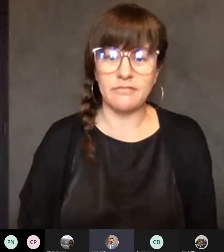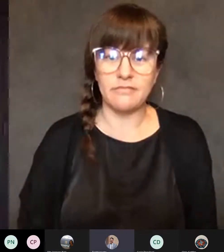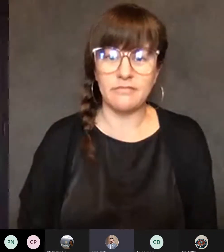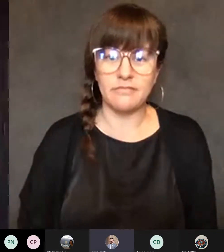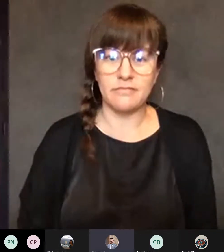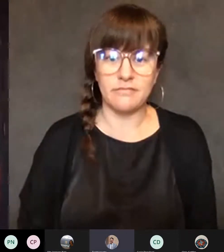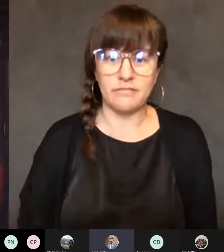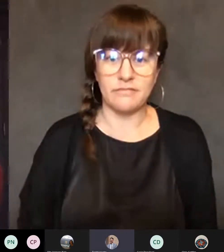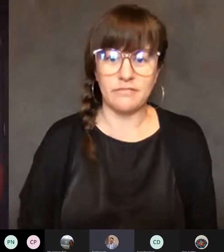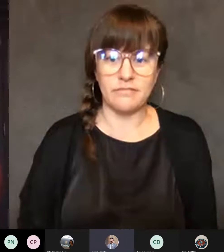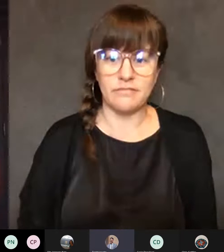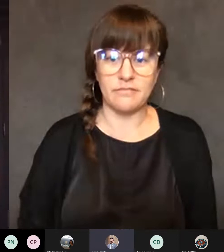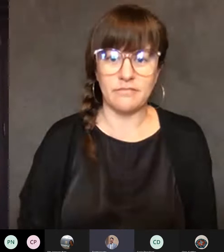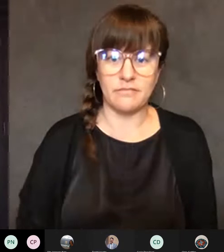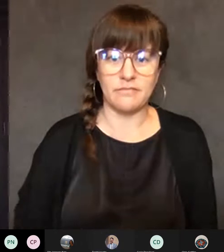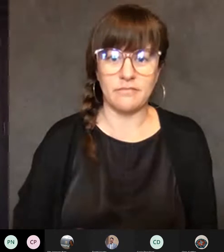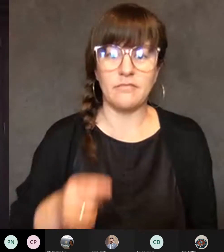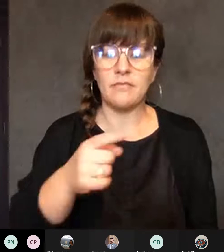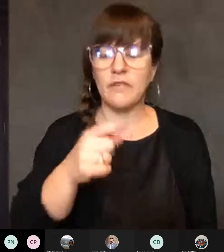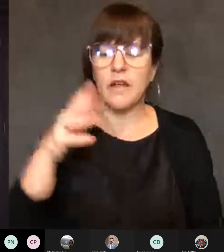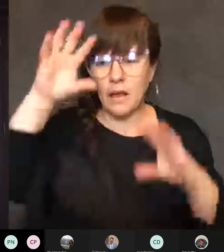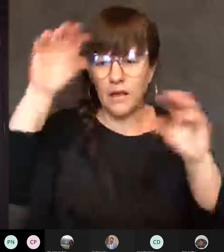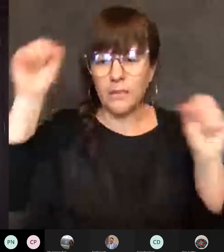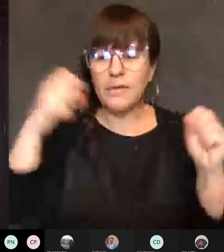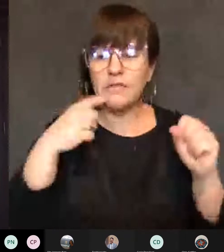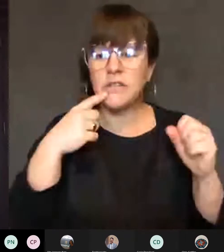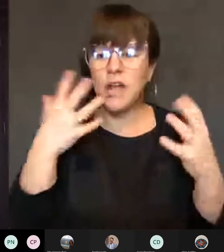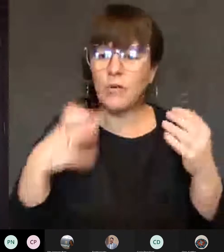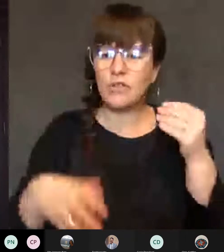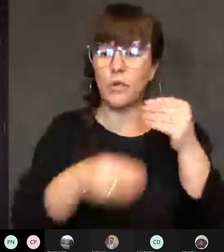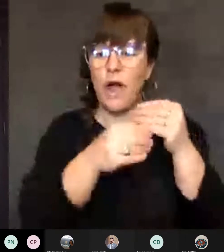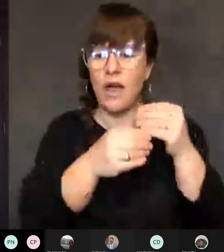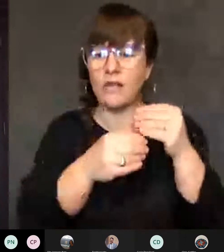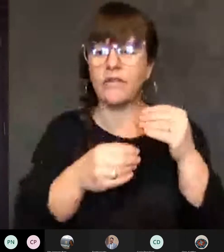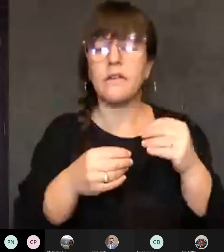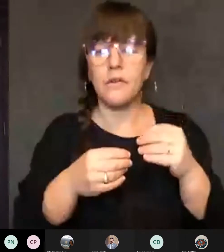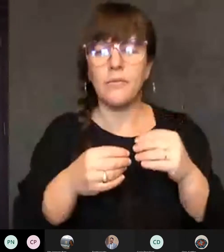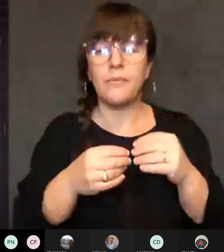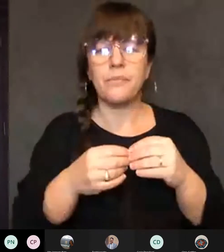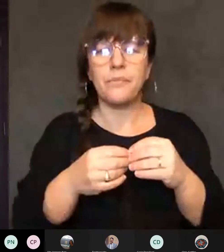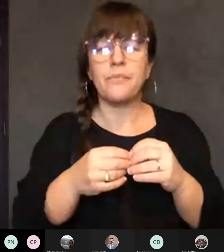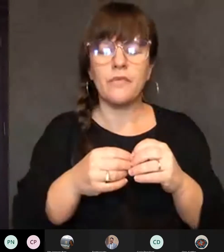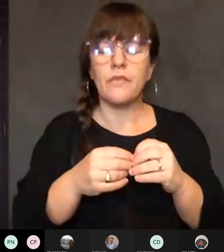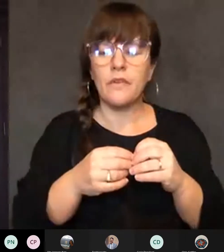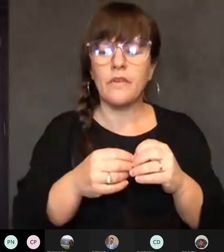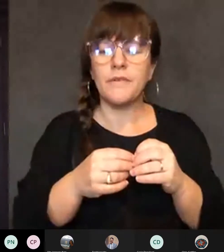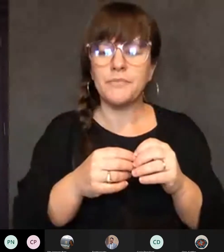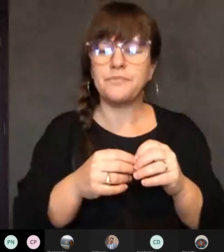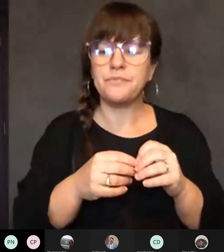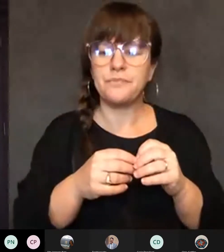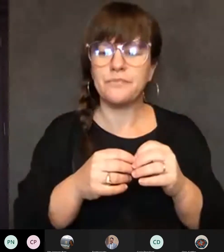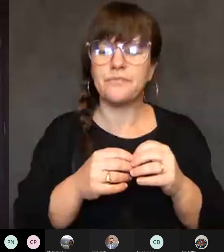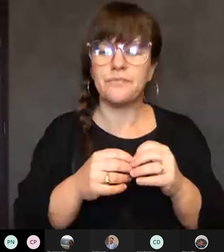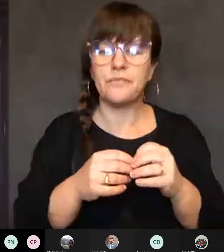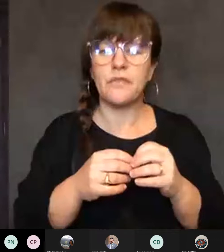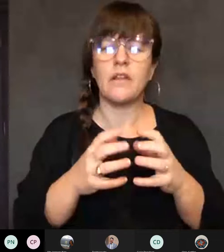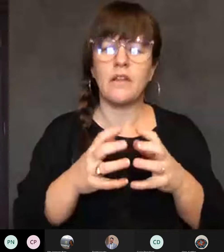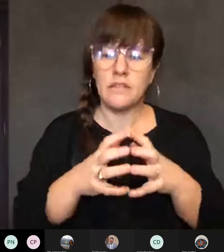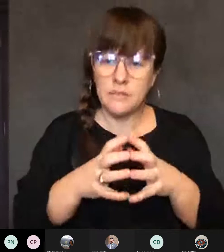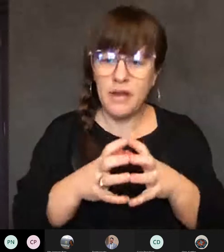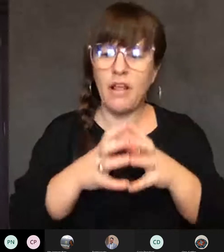Well, let me just add, Todd, that, there's been so much angst